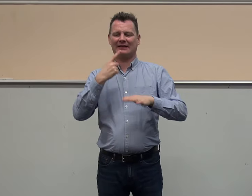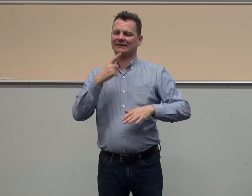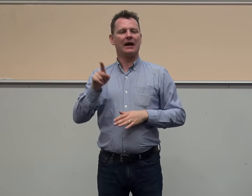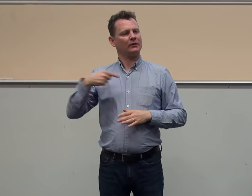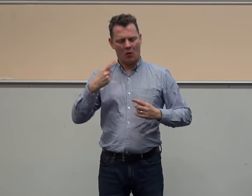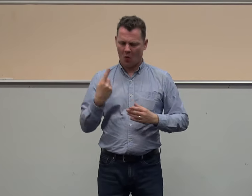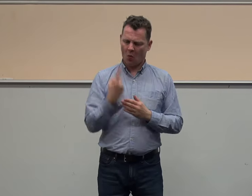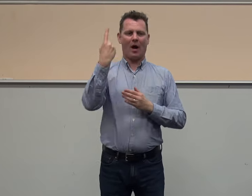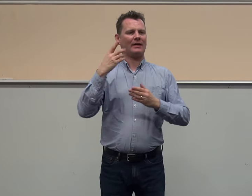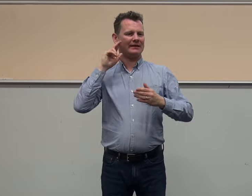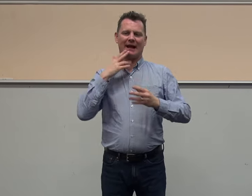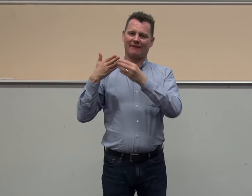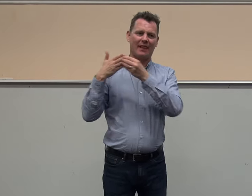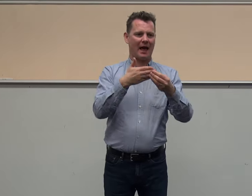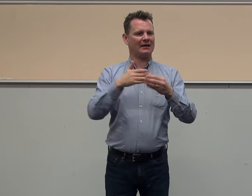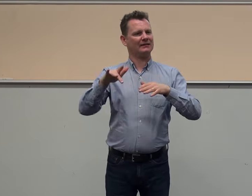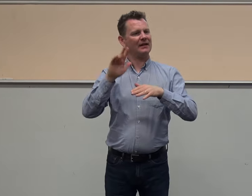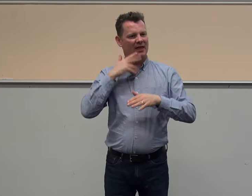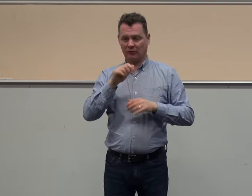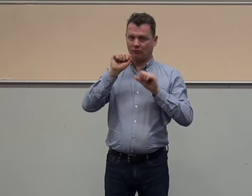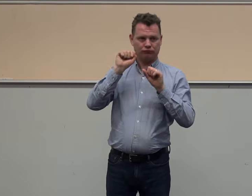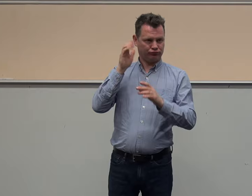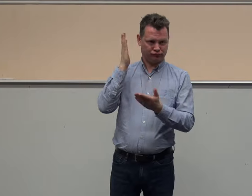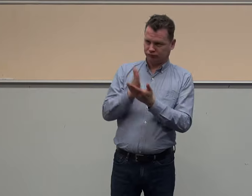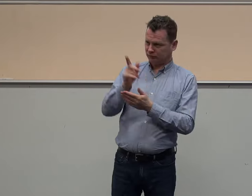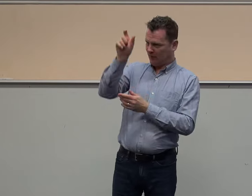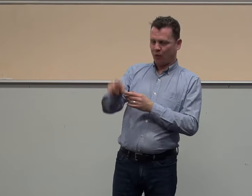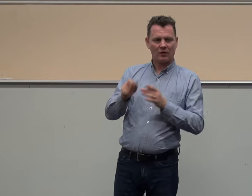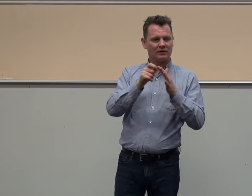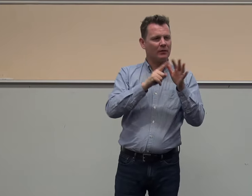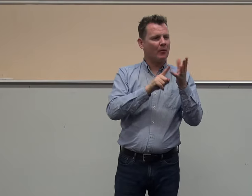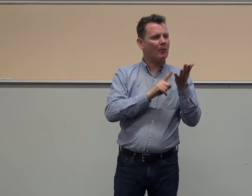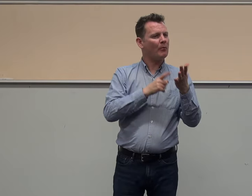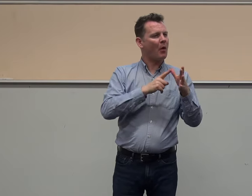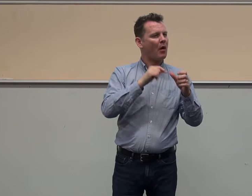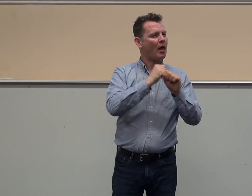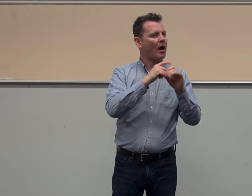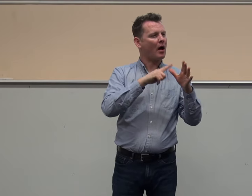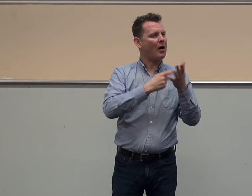UK. Certainly is led by somebody born deaf, Paula Garfield.